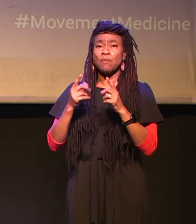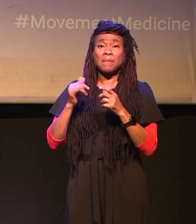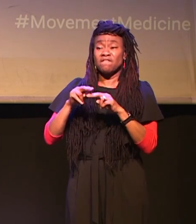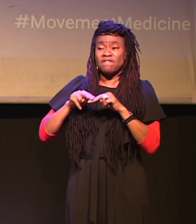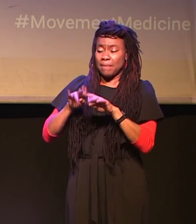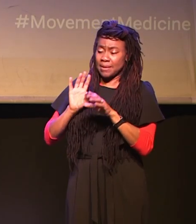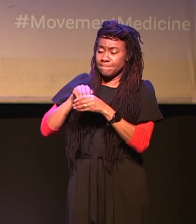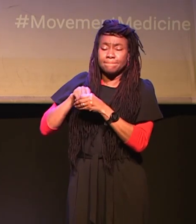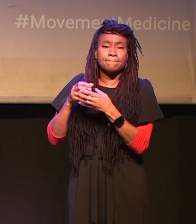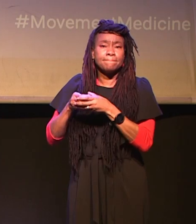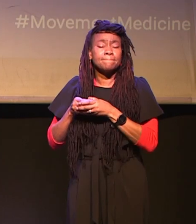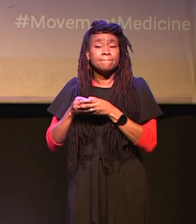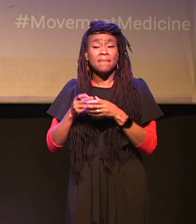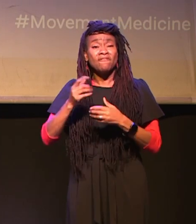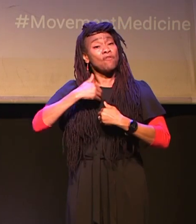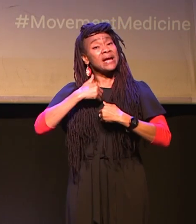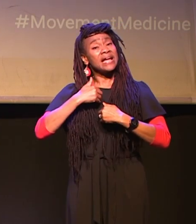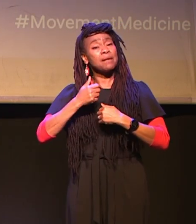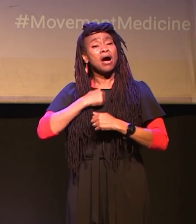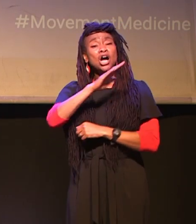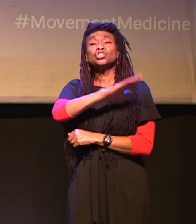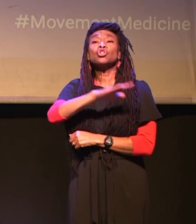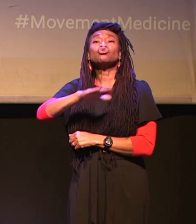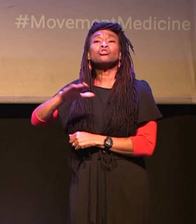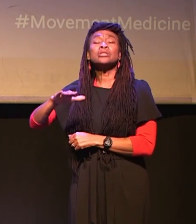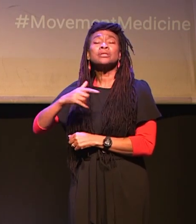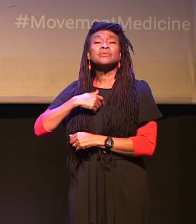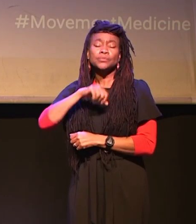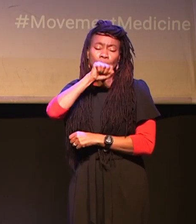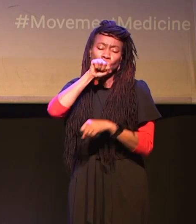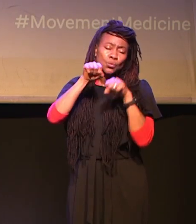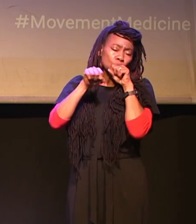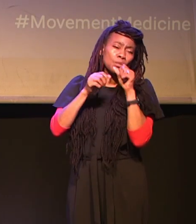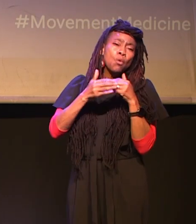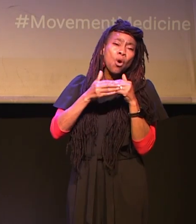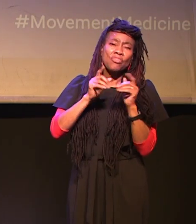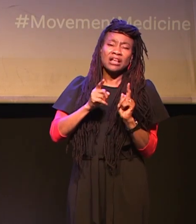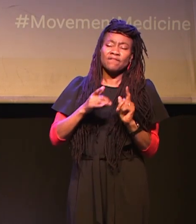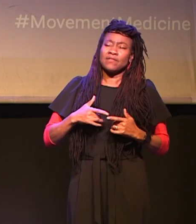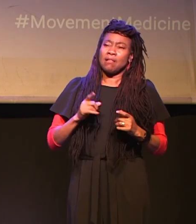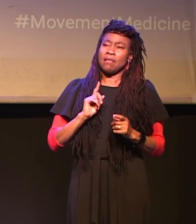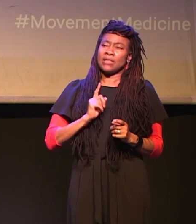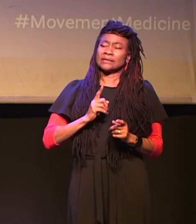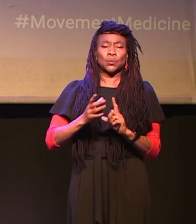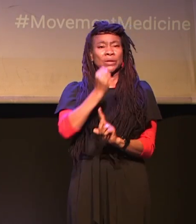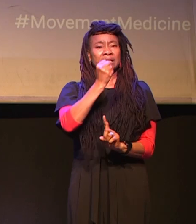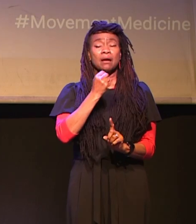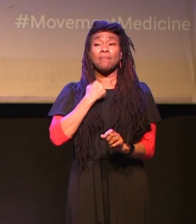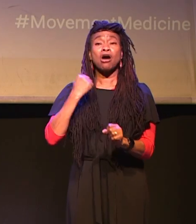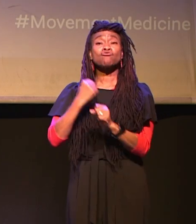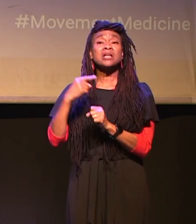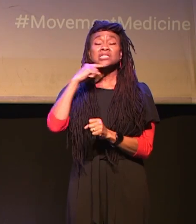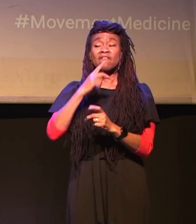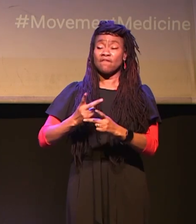I can love upon my children a little bit more, that can feel like a win. If I can, my grandson came by